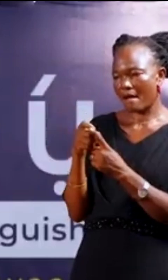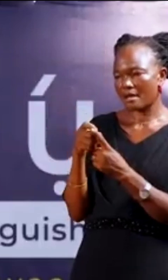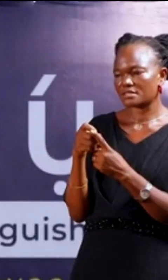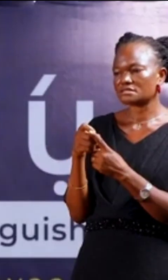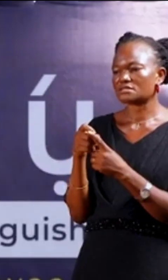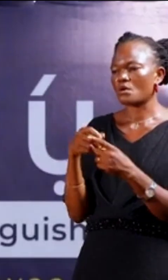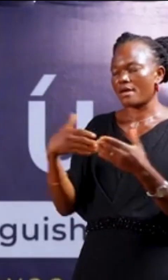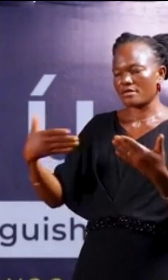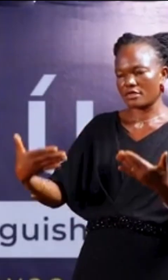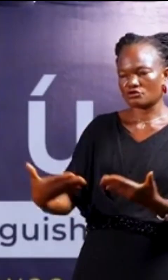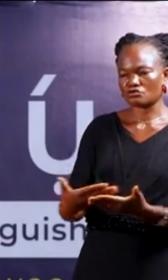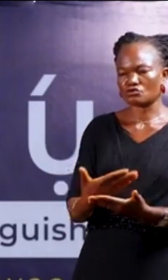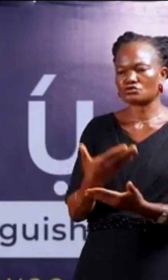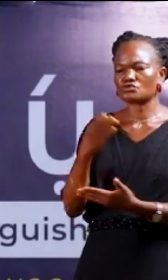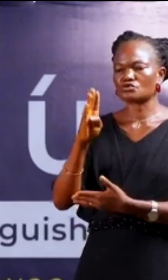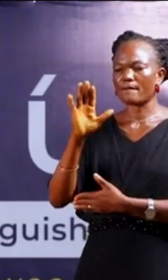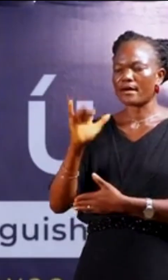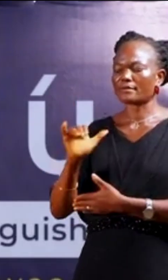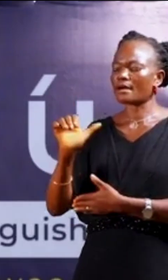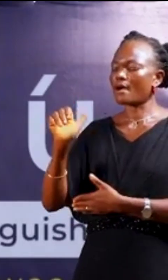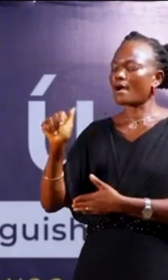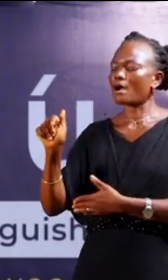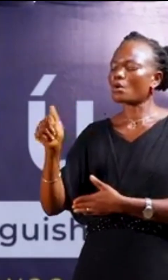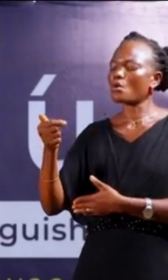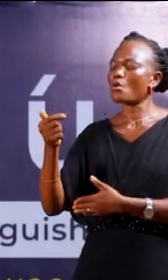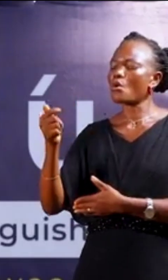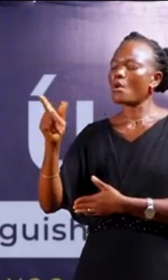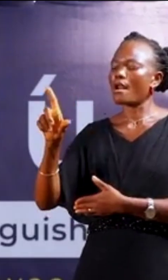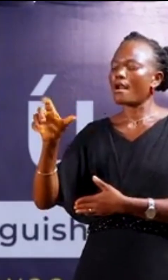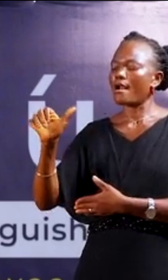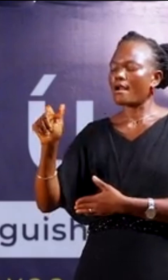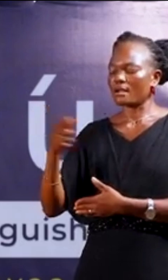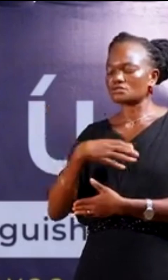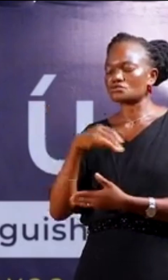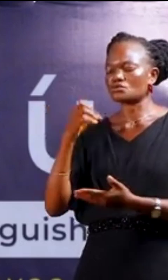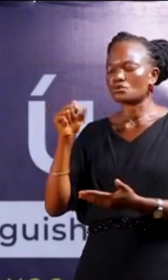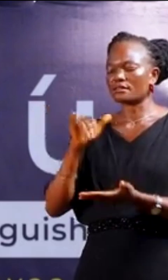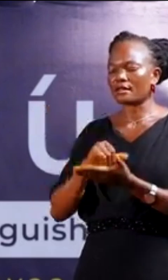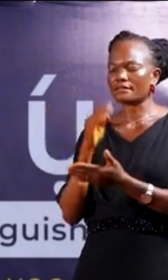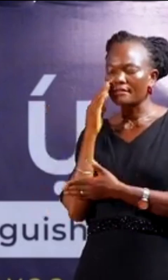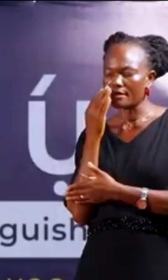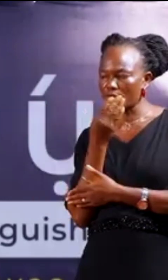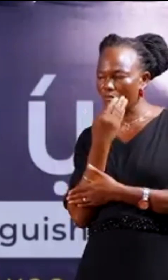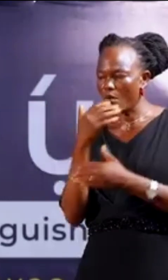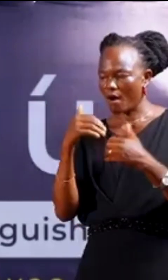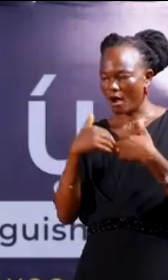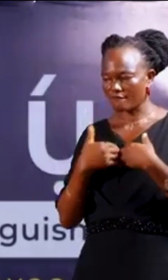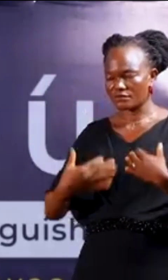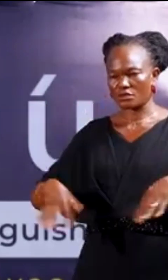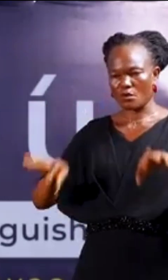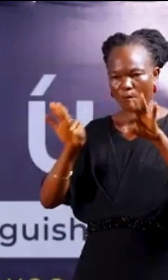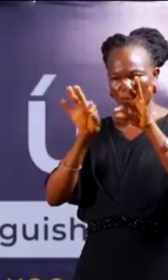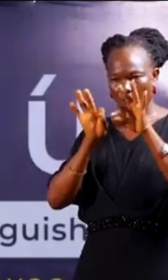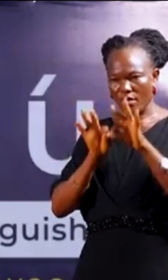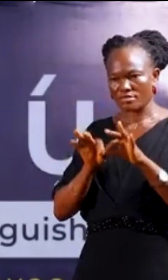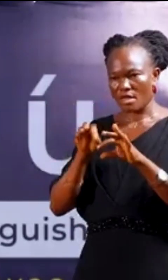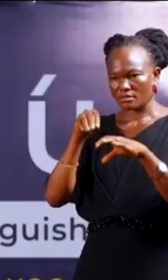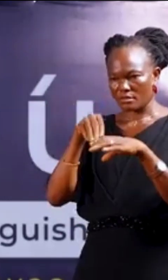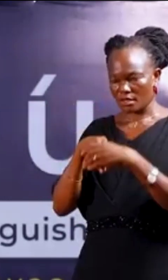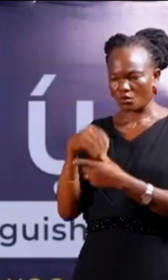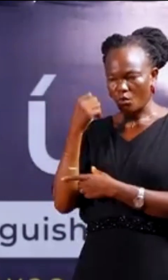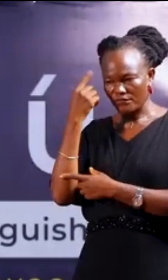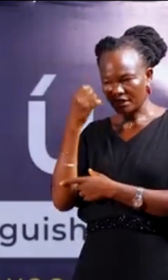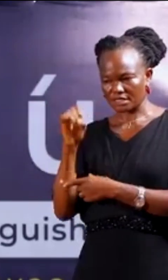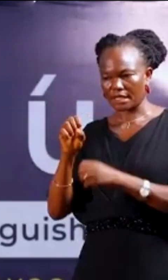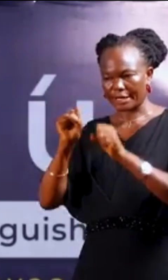were introduced by the Angolan slaves and things like that. So the Igbo have been central and important in